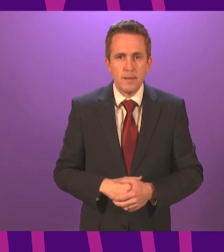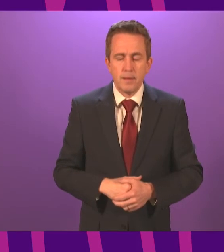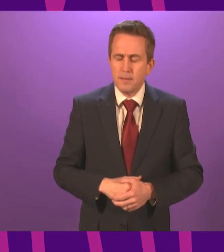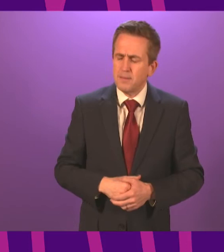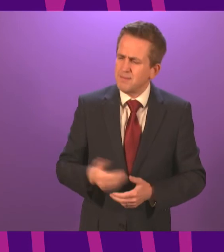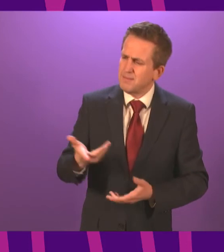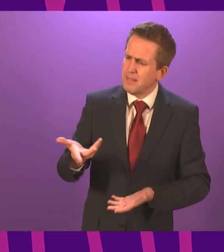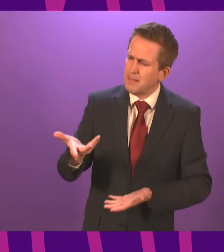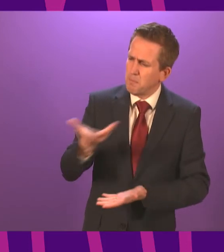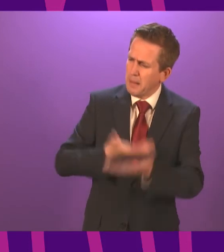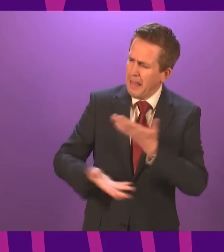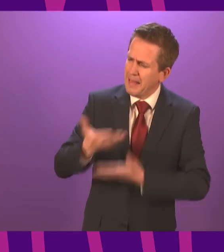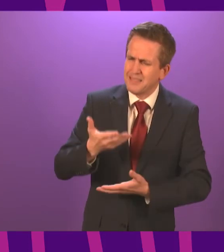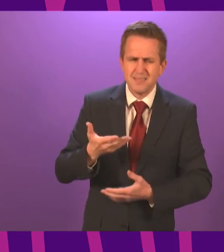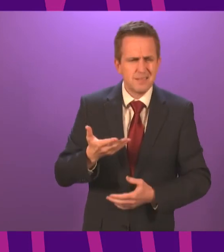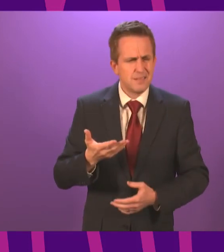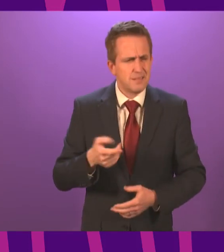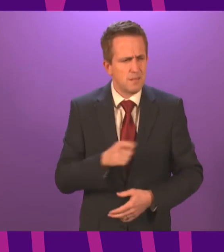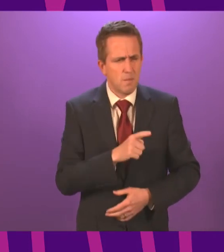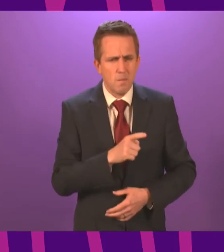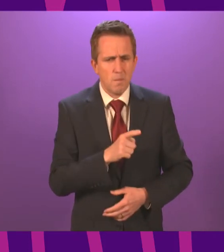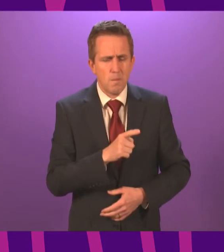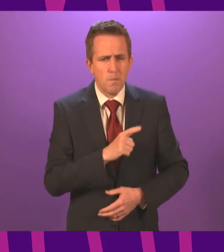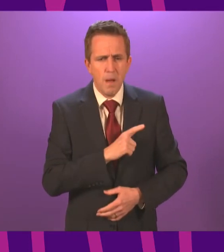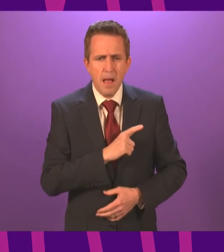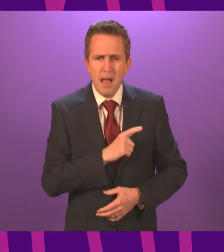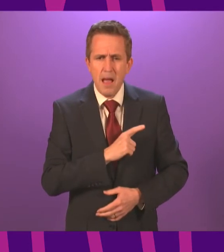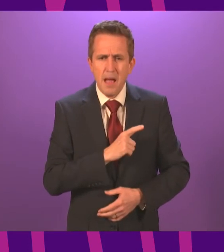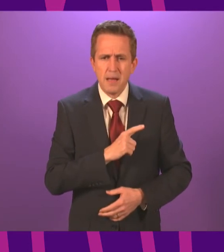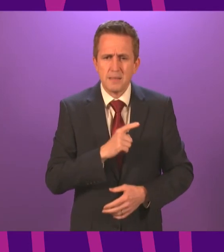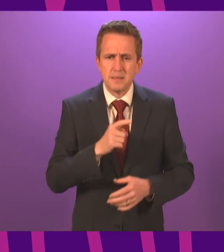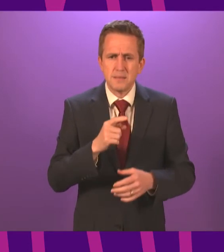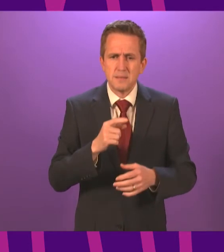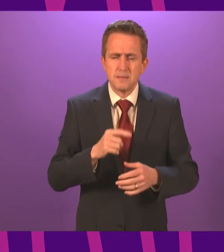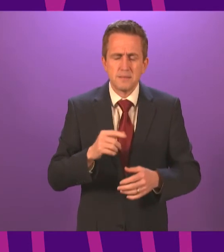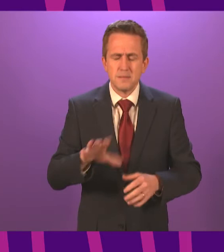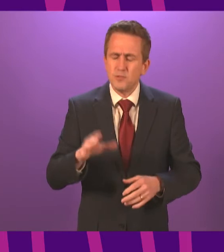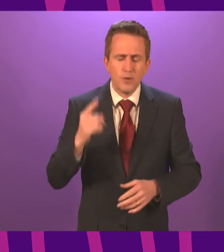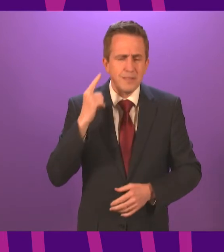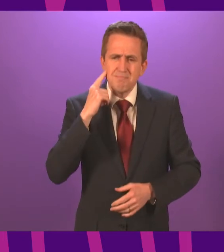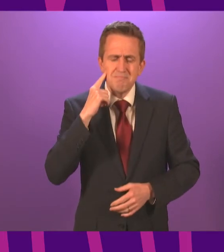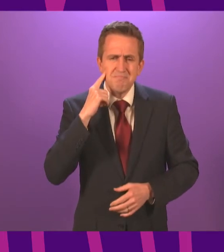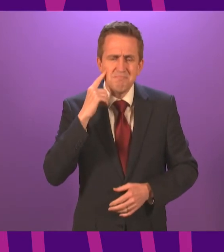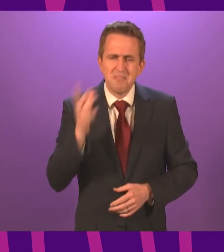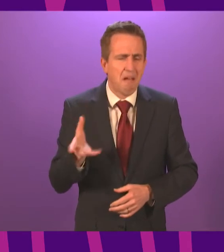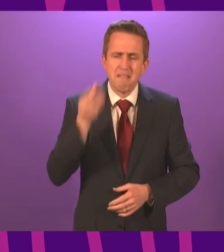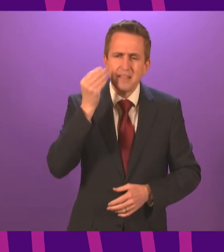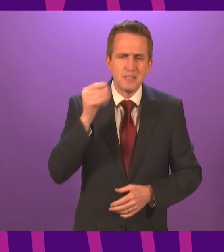Explain why it would be fair for us to say that Glasgow, if you live in Parkhead and you've got a holiday... Sorry, Ms McNeill, for some reason your mic's not